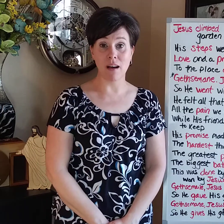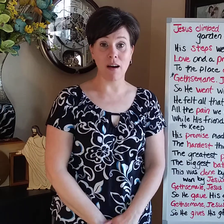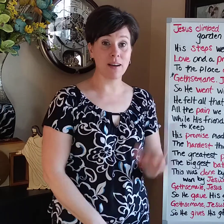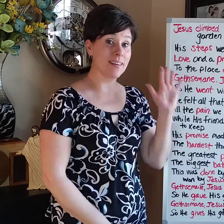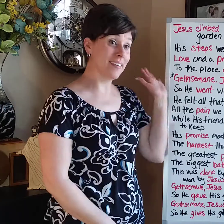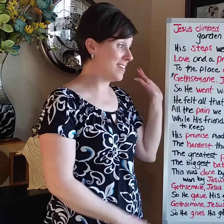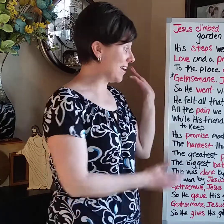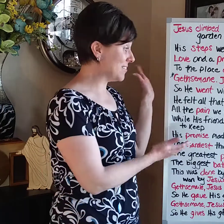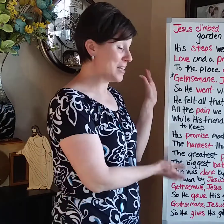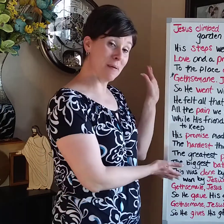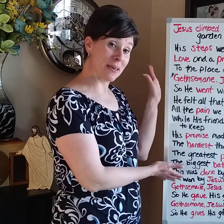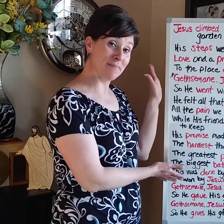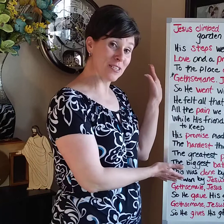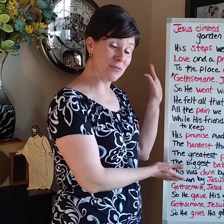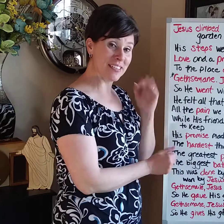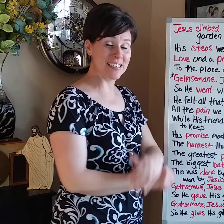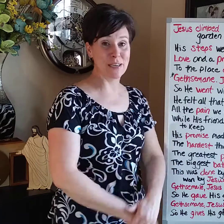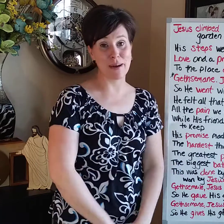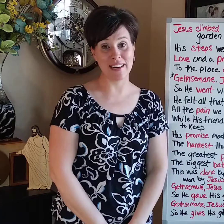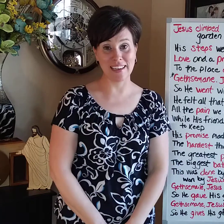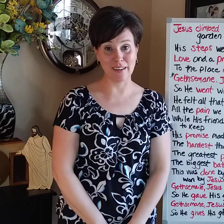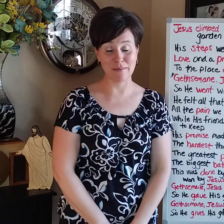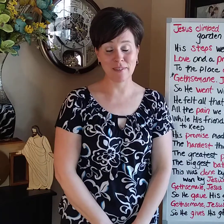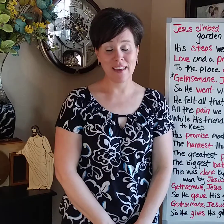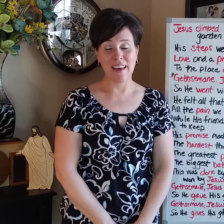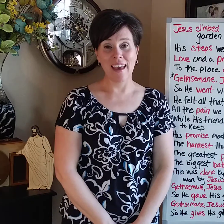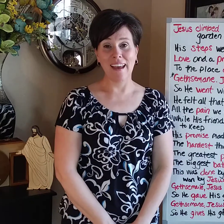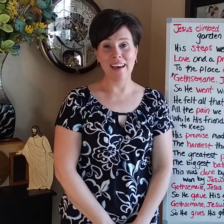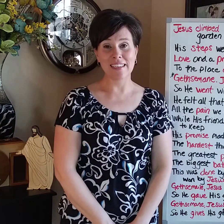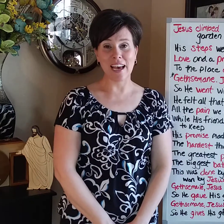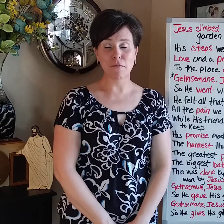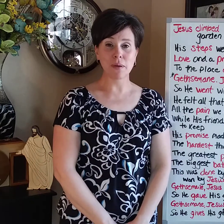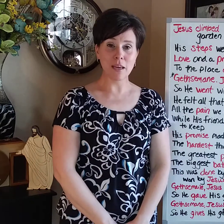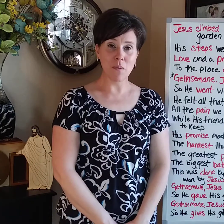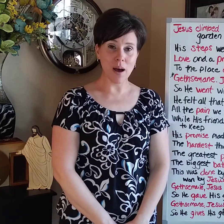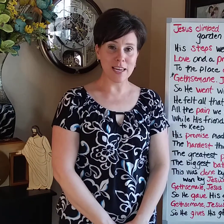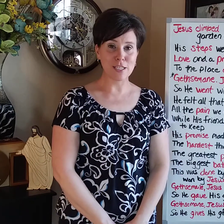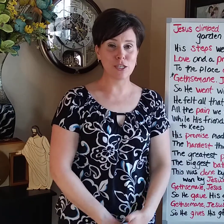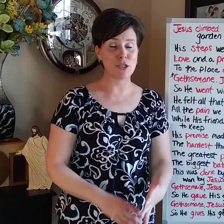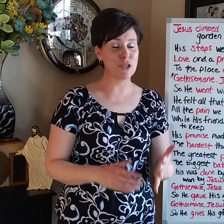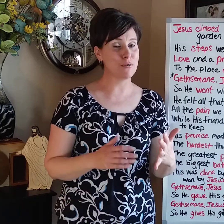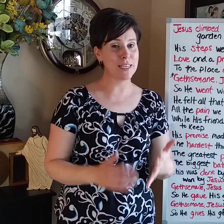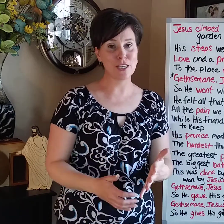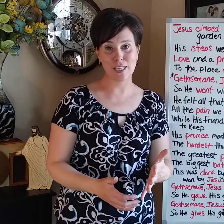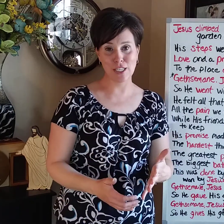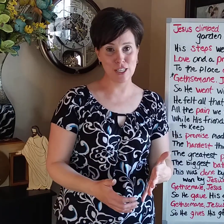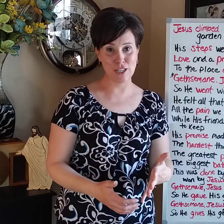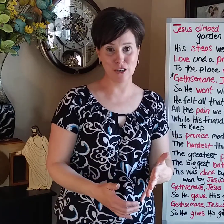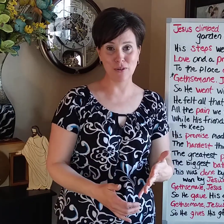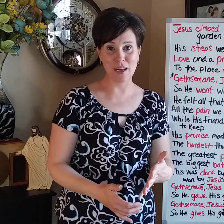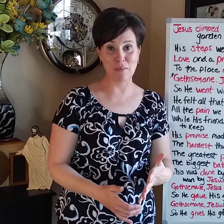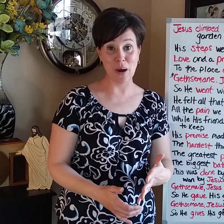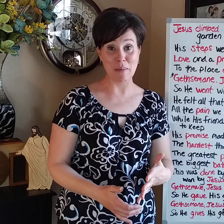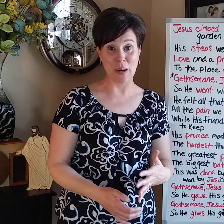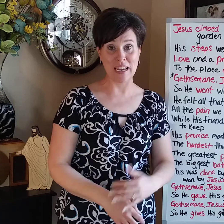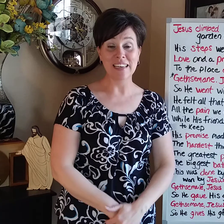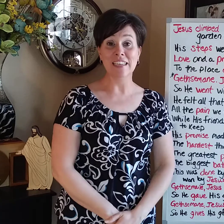song Gethsemane, as you can see right here. And I really wanted to teach this to the children in primary